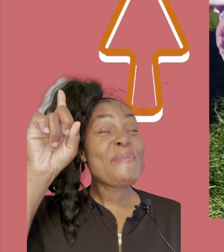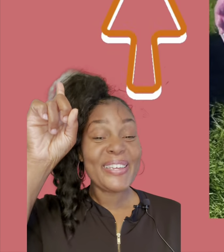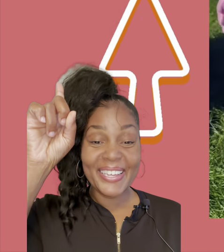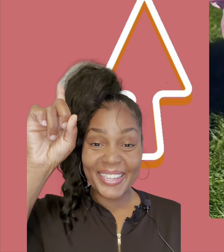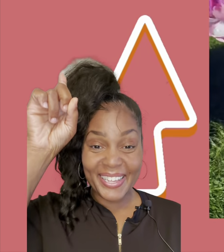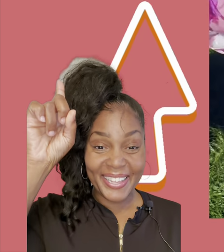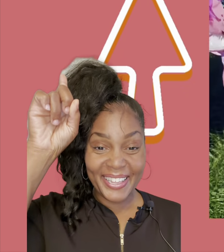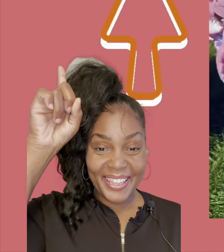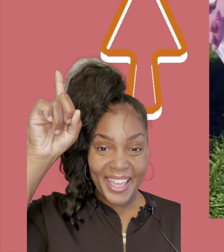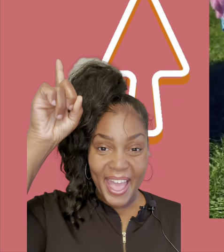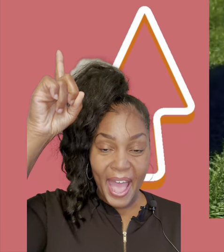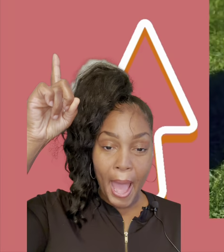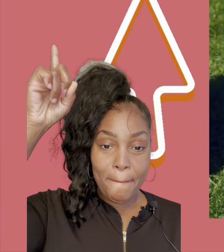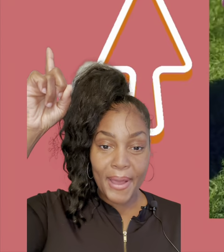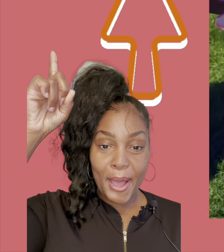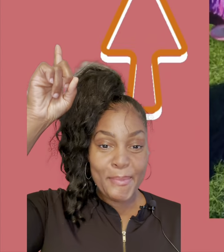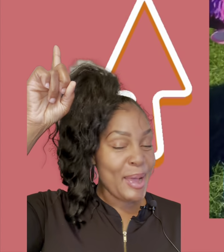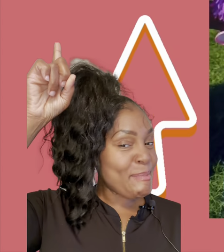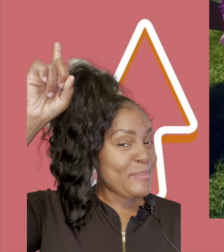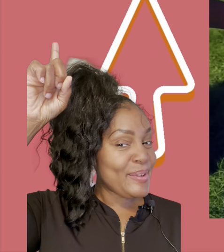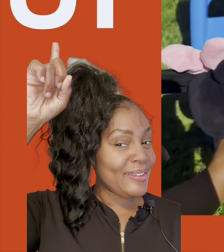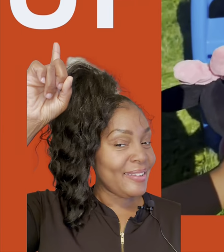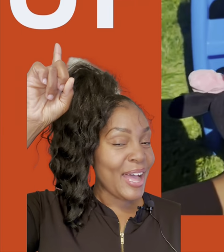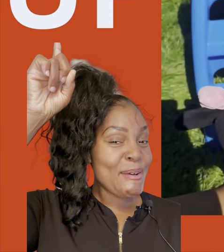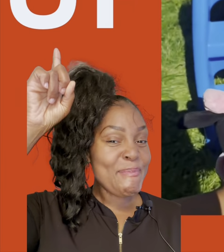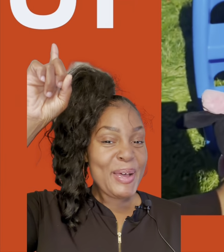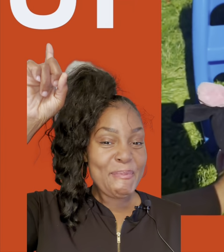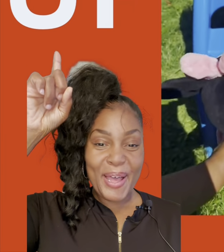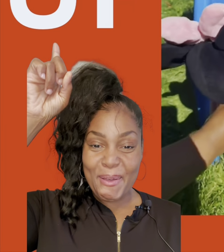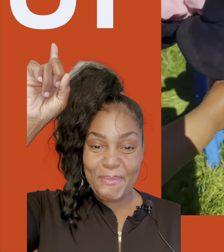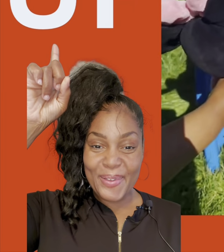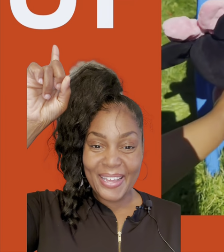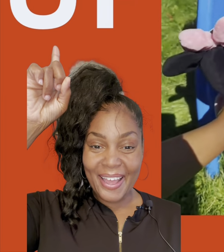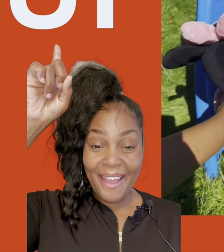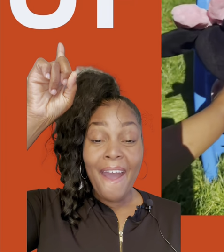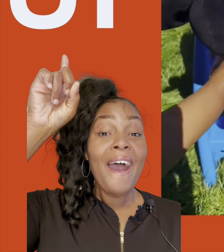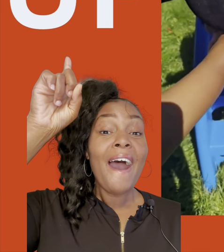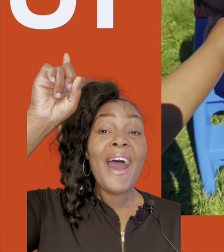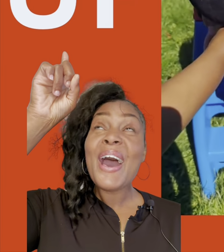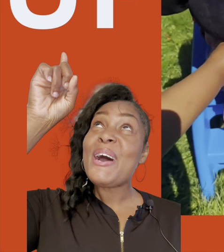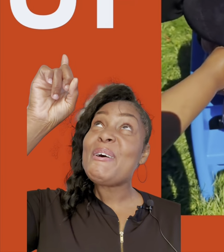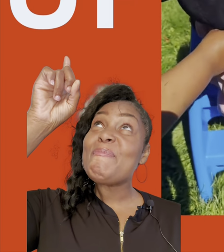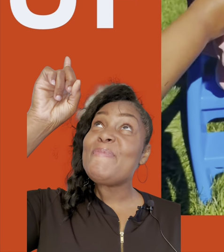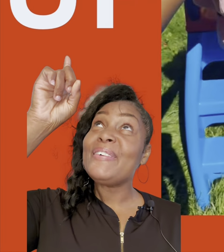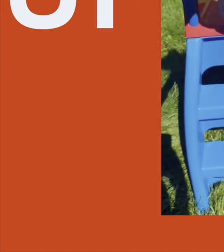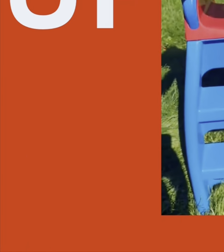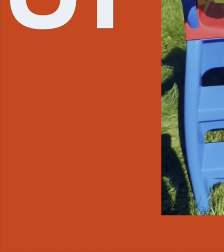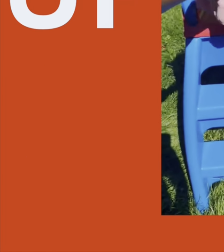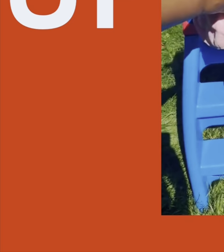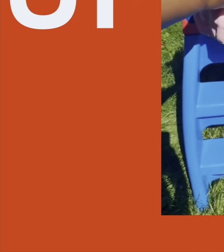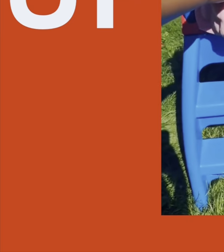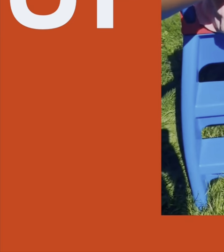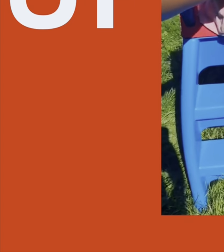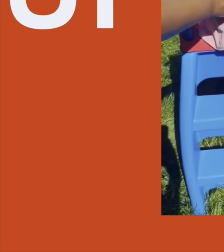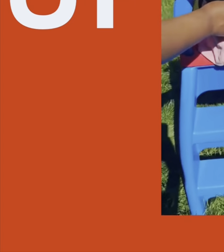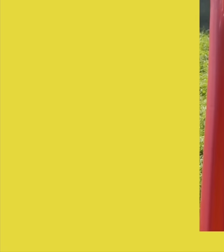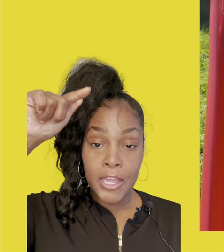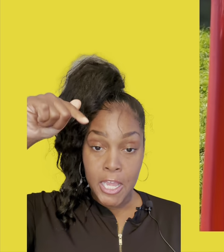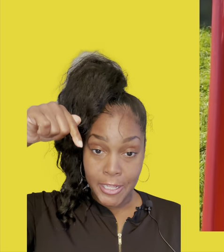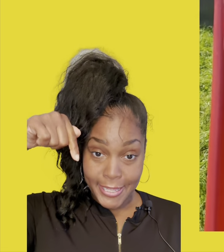Up. Up, up, up. Up, up, up. Up.